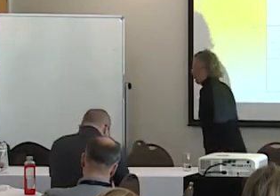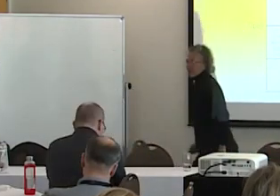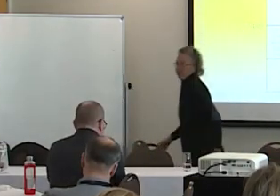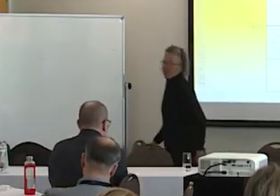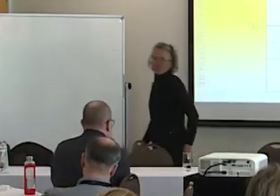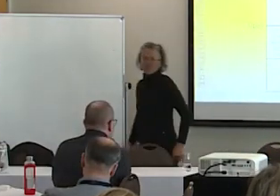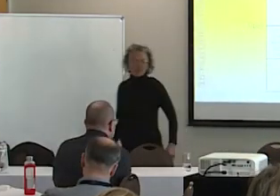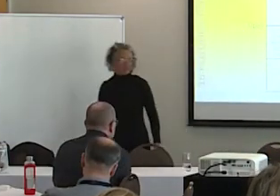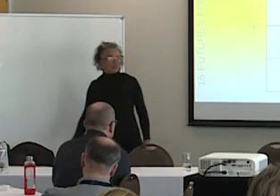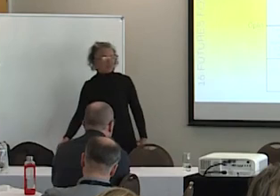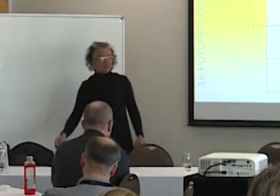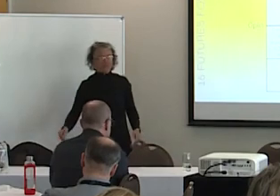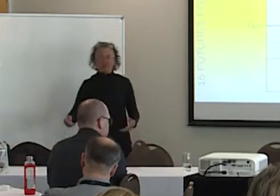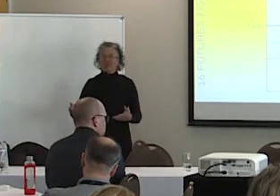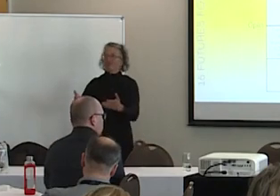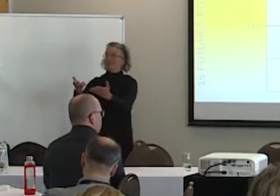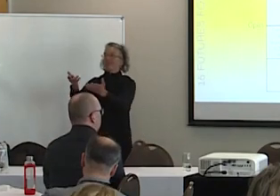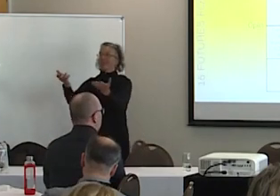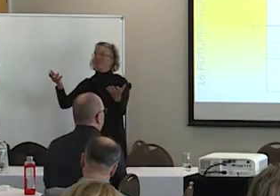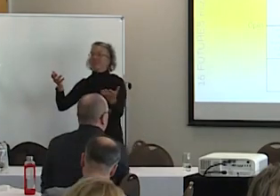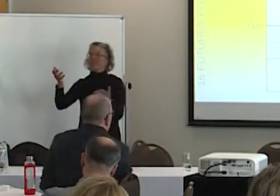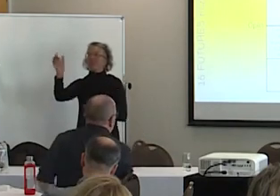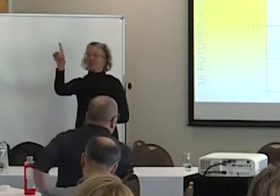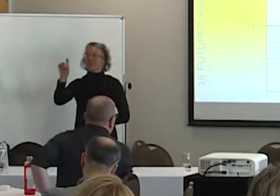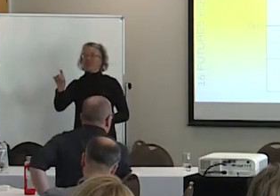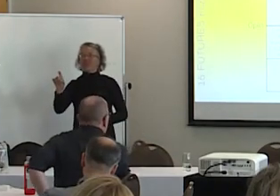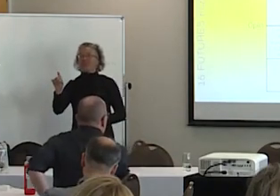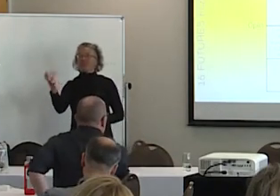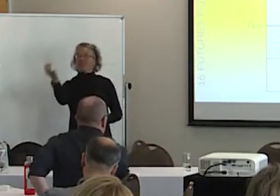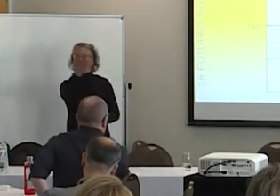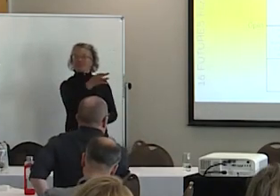Questions? Yeah. Any questions or suggestions?